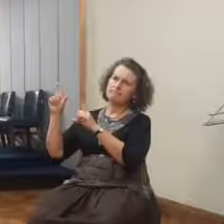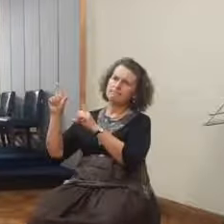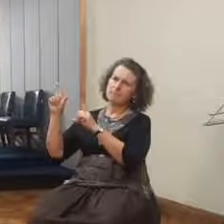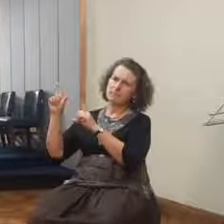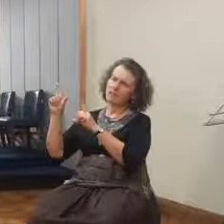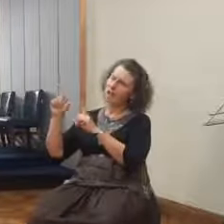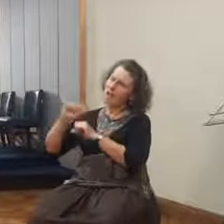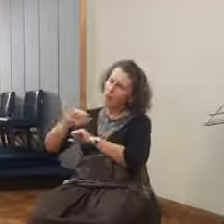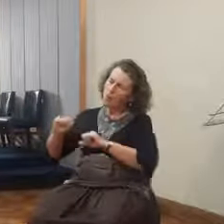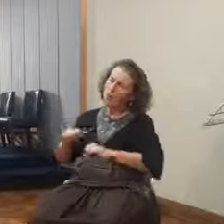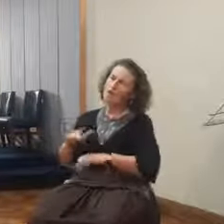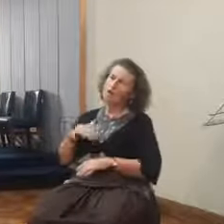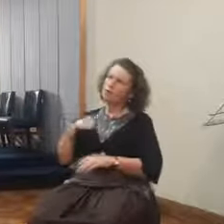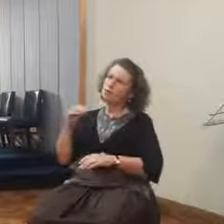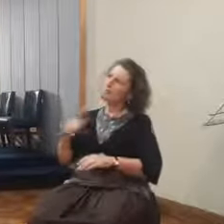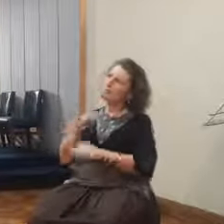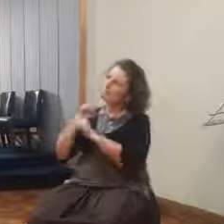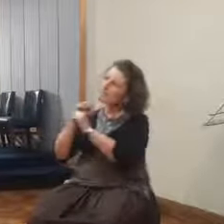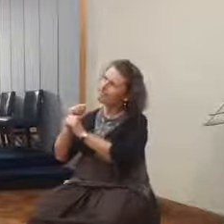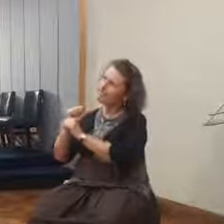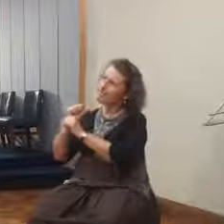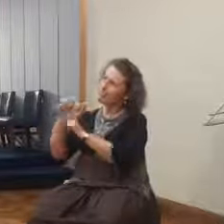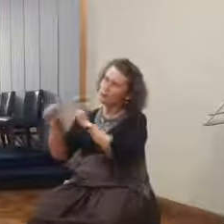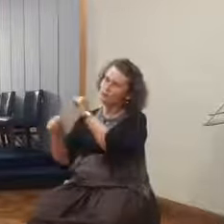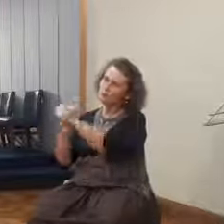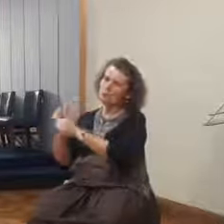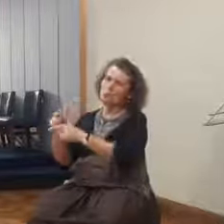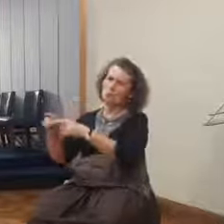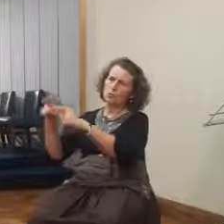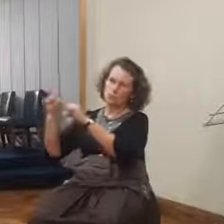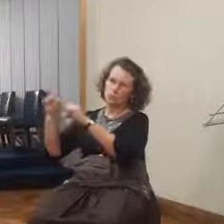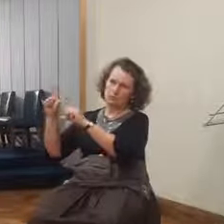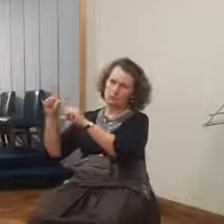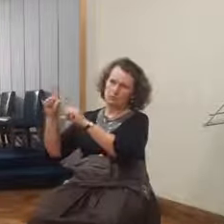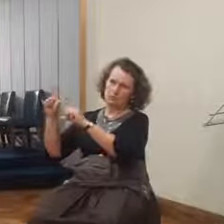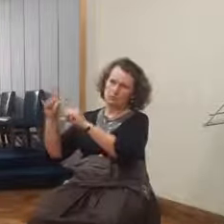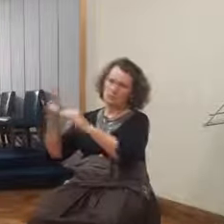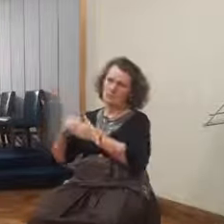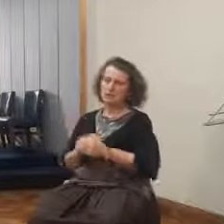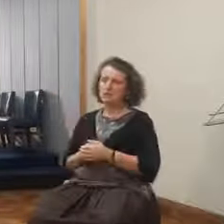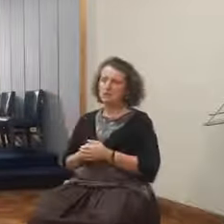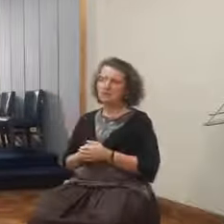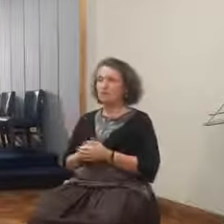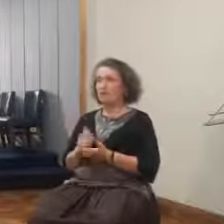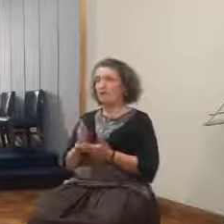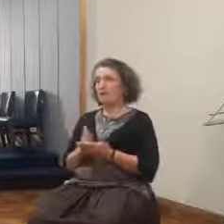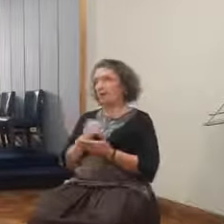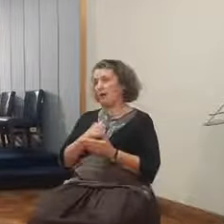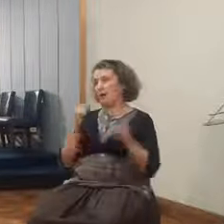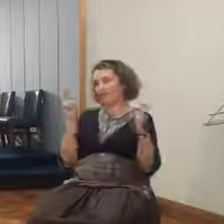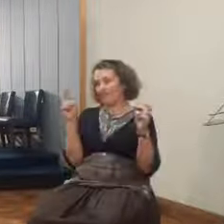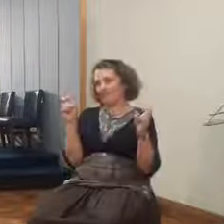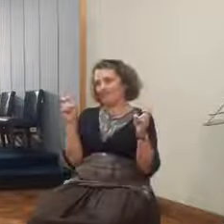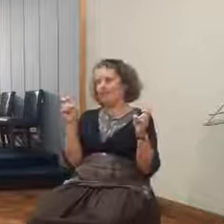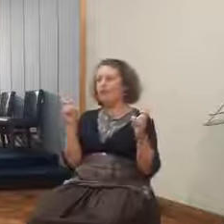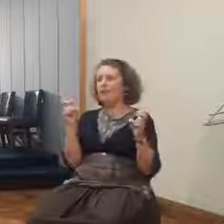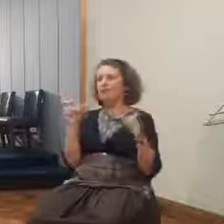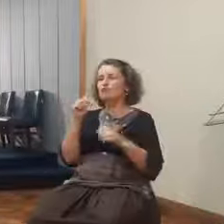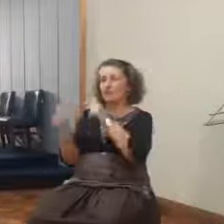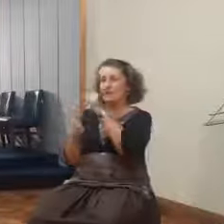Lord. We'll flesh that out as we go through. Hence my brief title for the message simply is Praise in